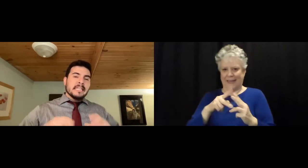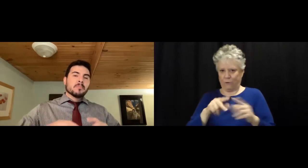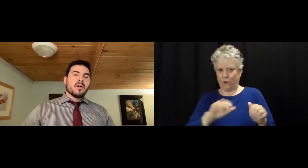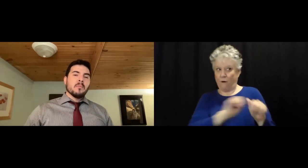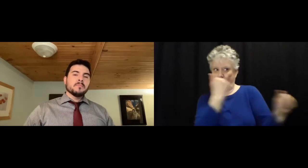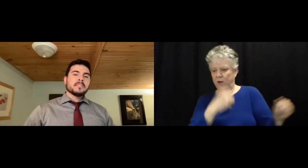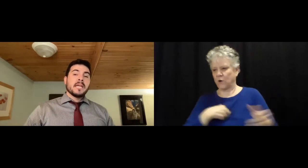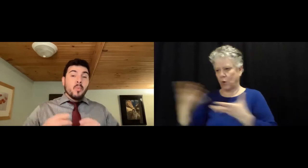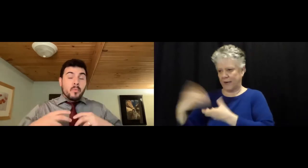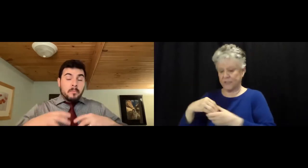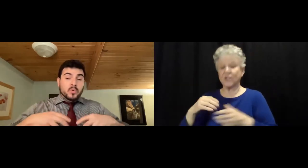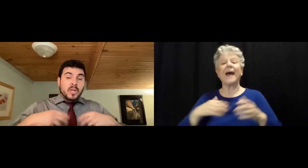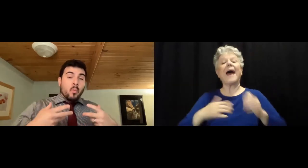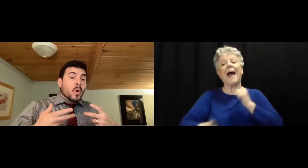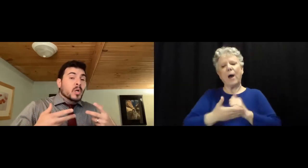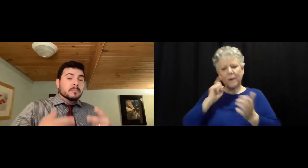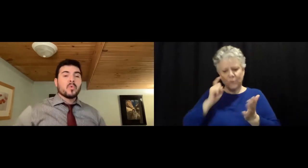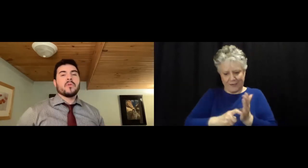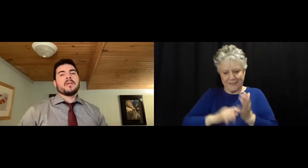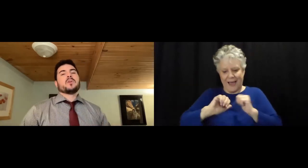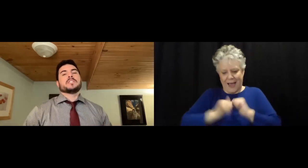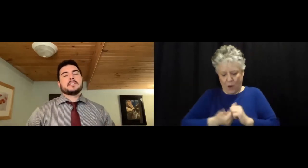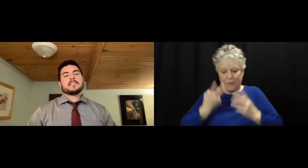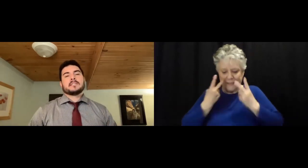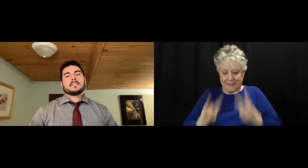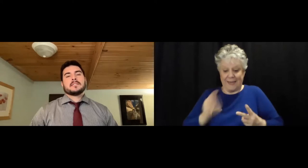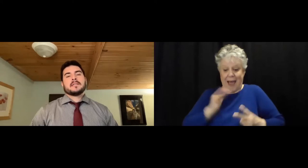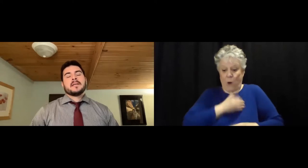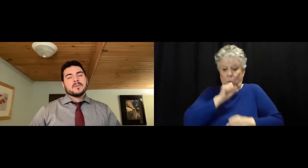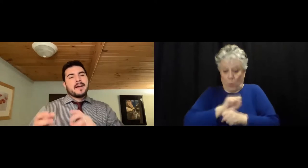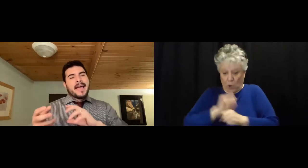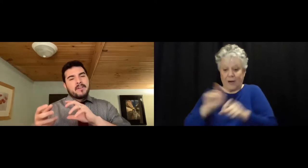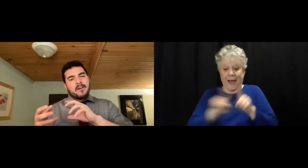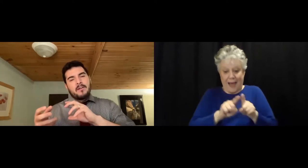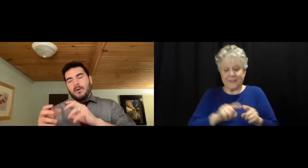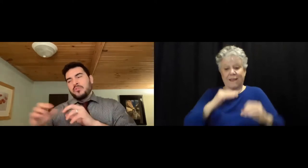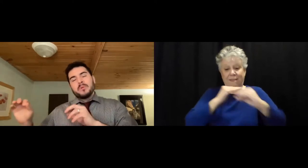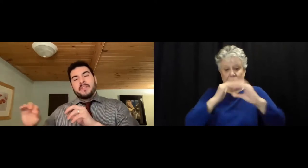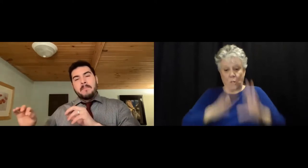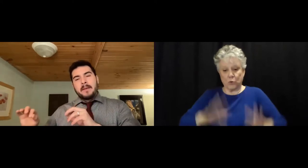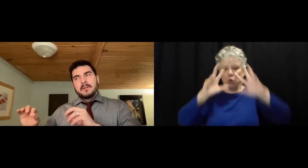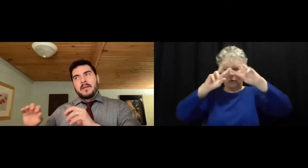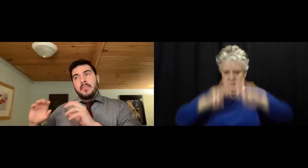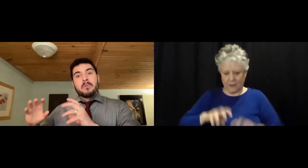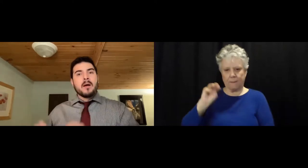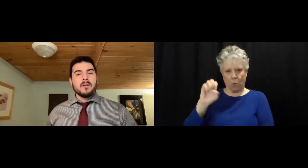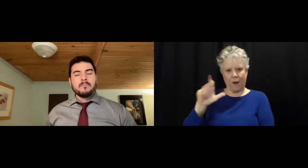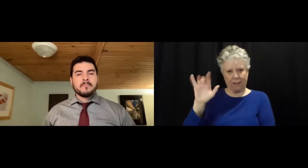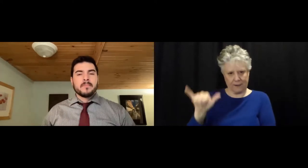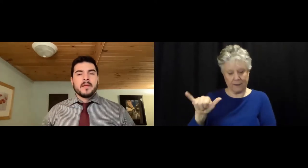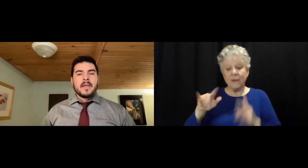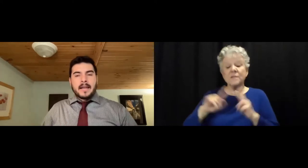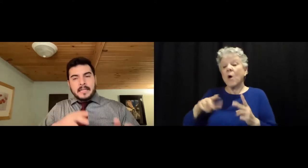recognize deeper problems in the way we approach our work as moral theologians. So having all too briefly mapped the